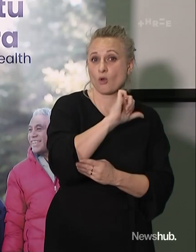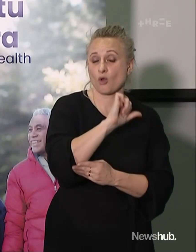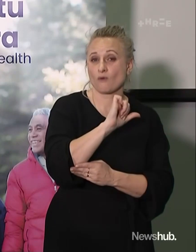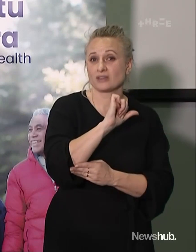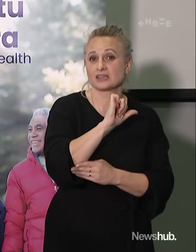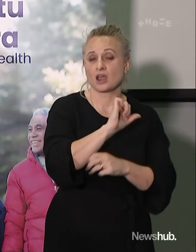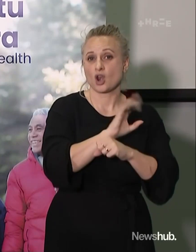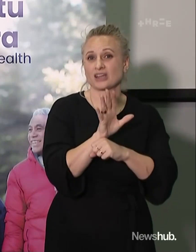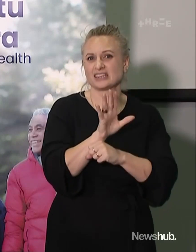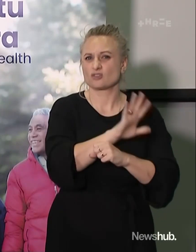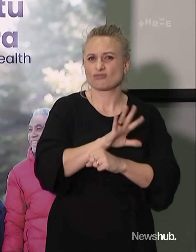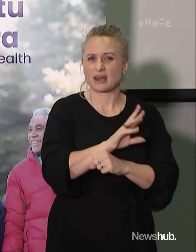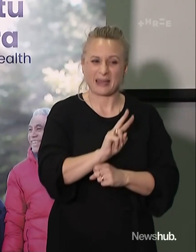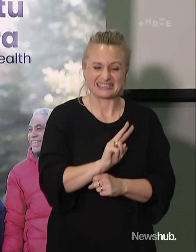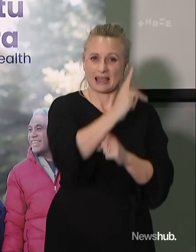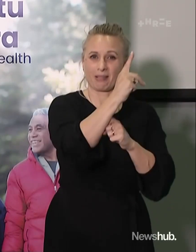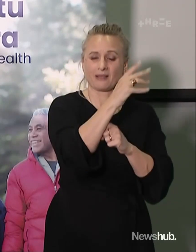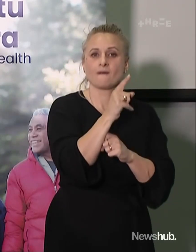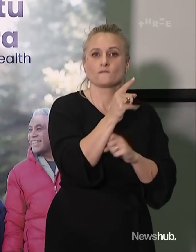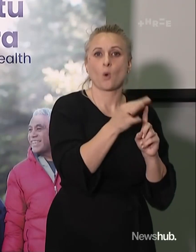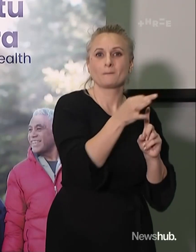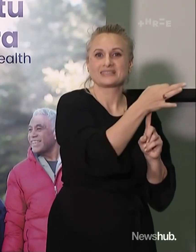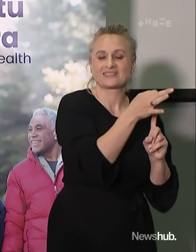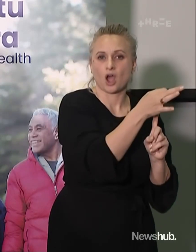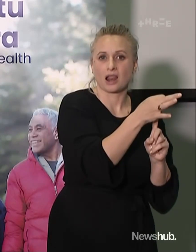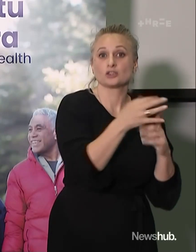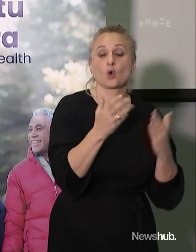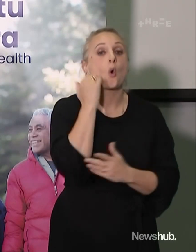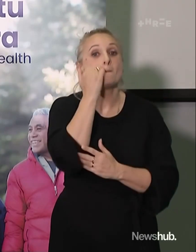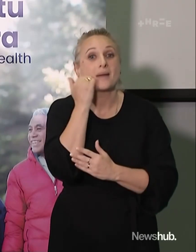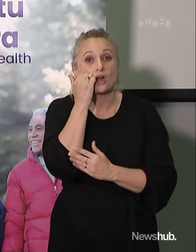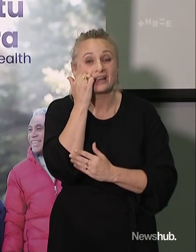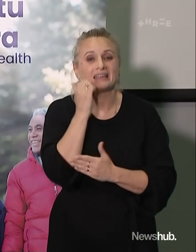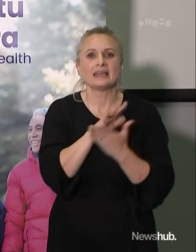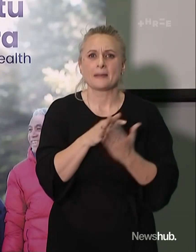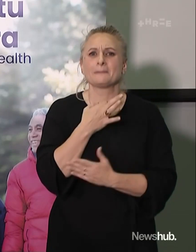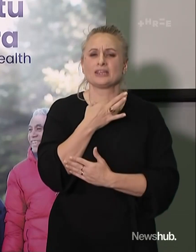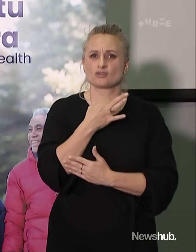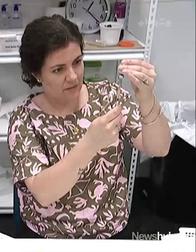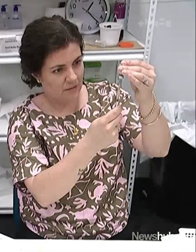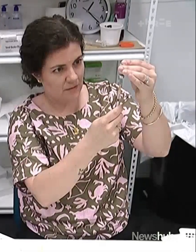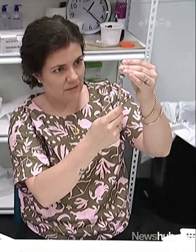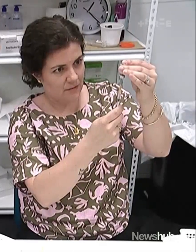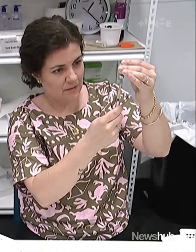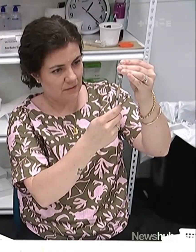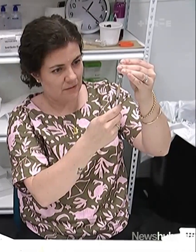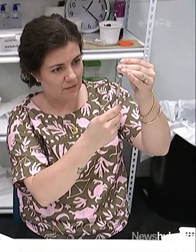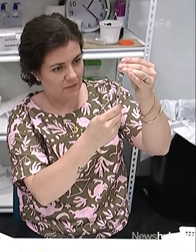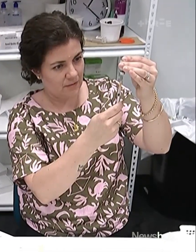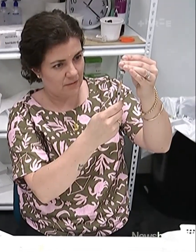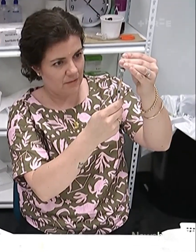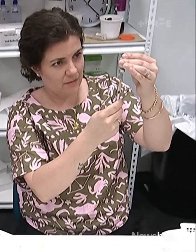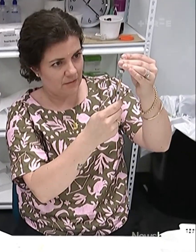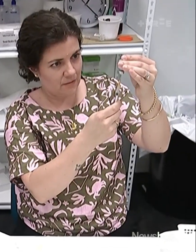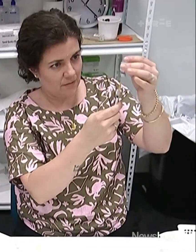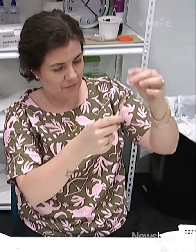is around twice for Māori and Pacific people, and that risk kicks in earlier, around the age of 40. Te Whatu Ora will review its